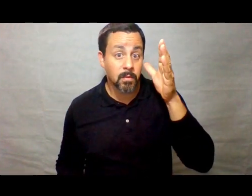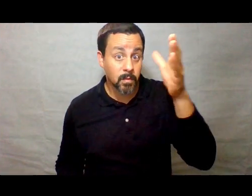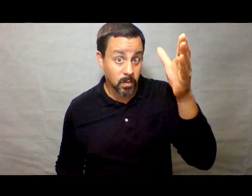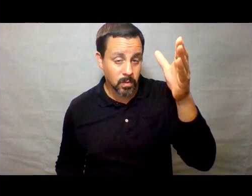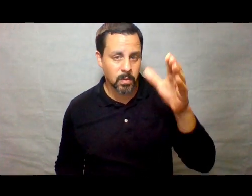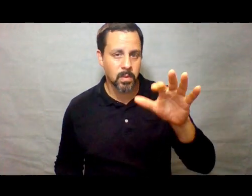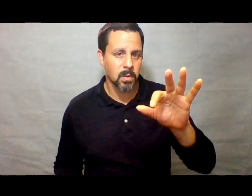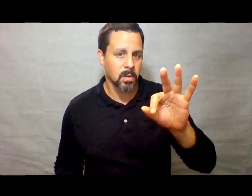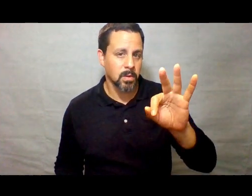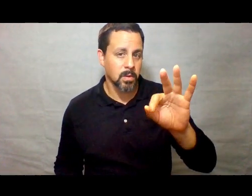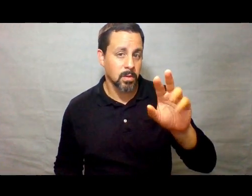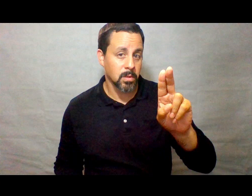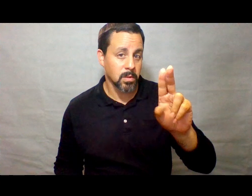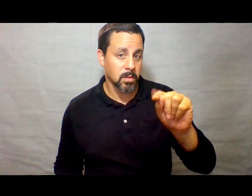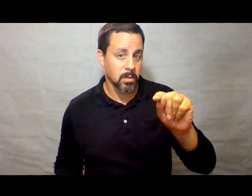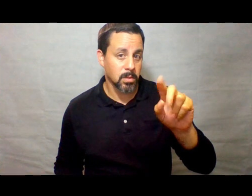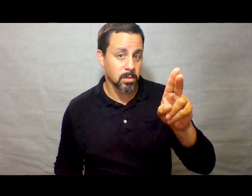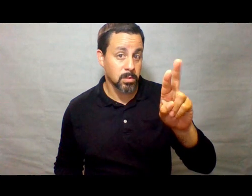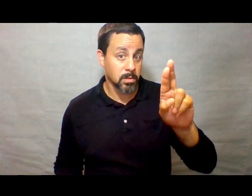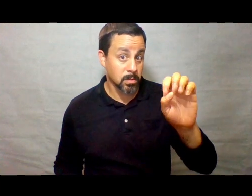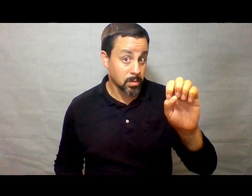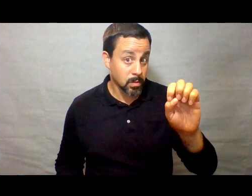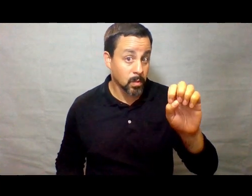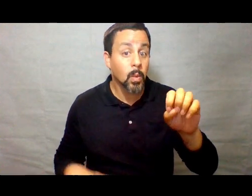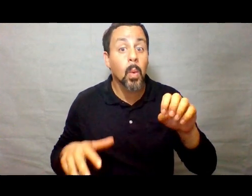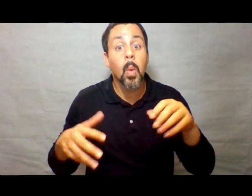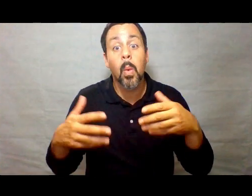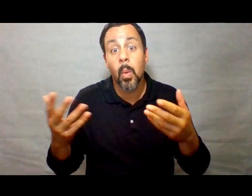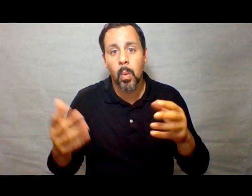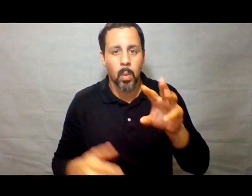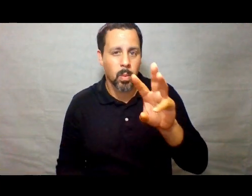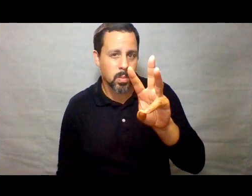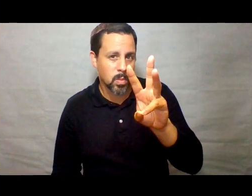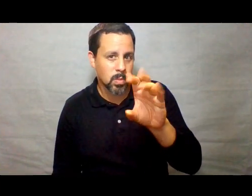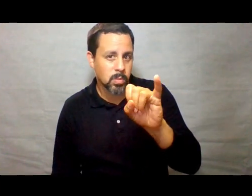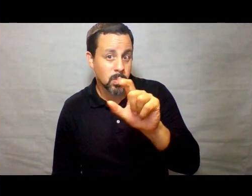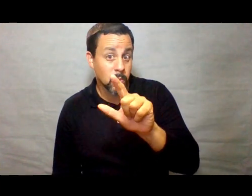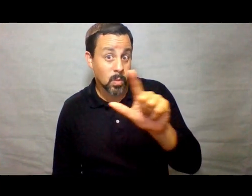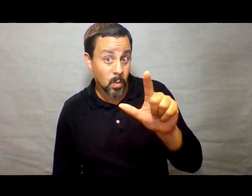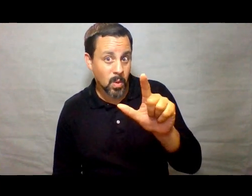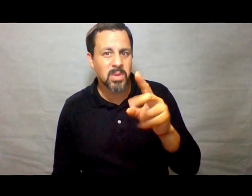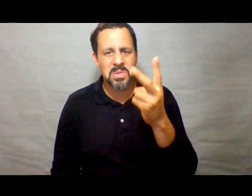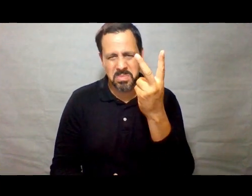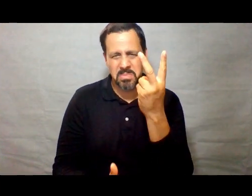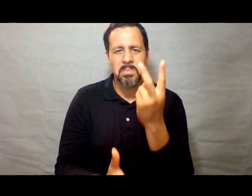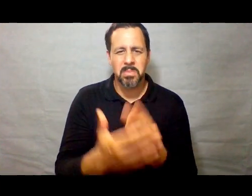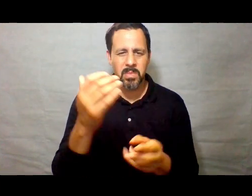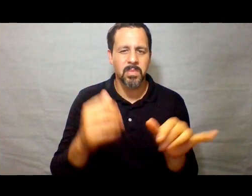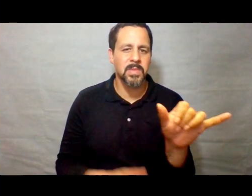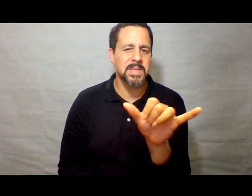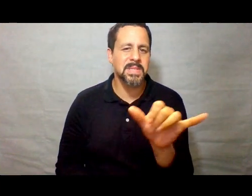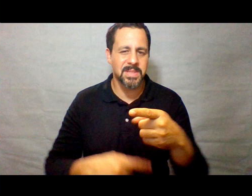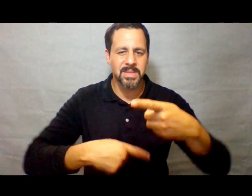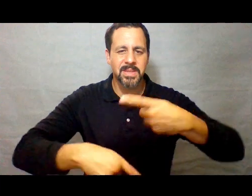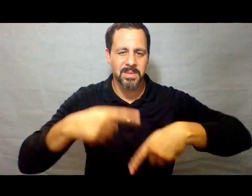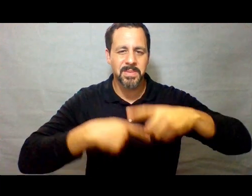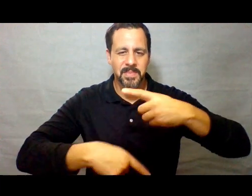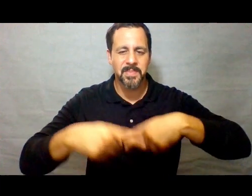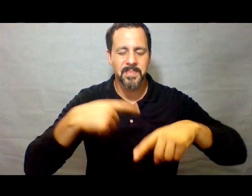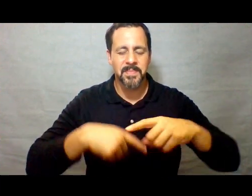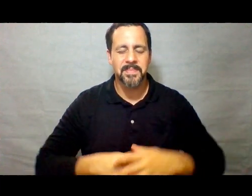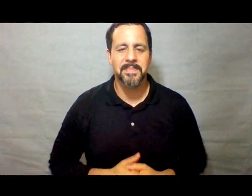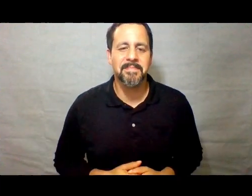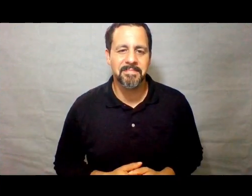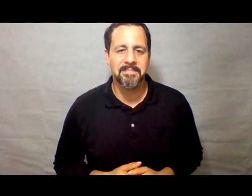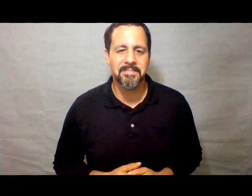The third one is future. So future and will are